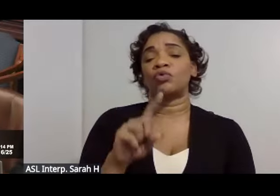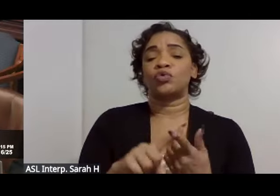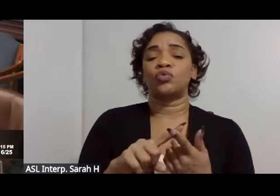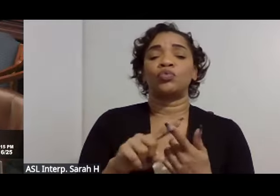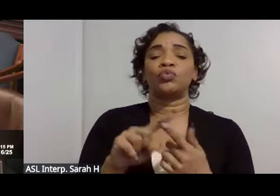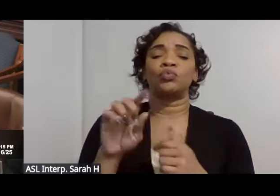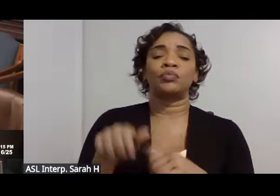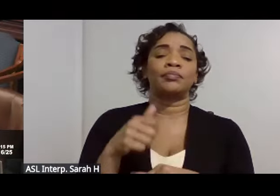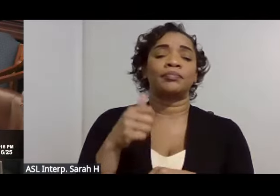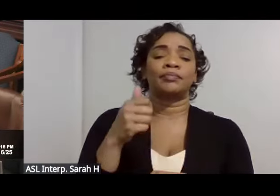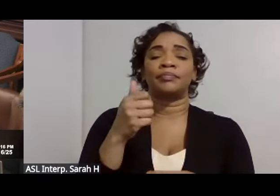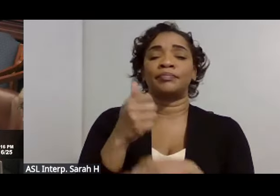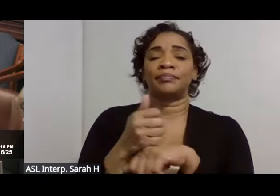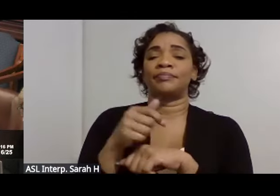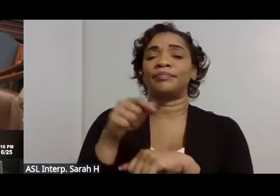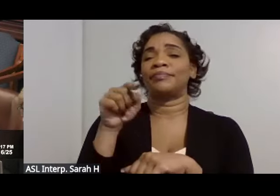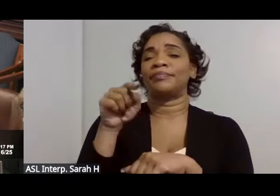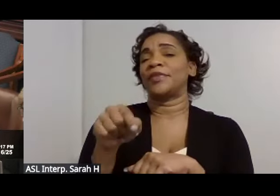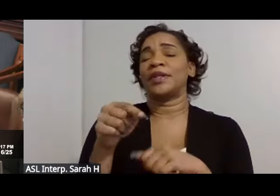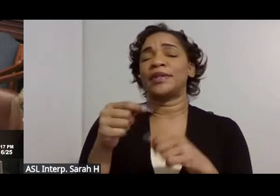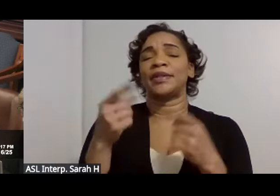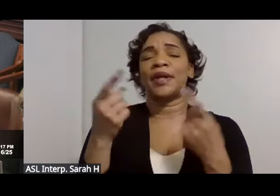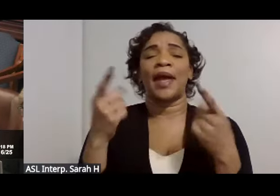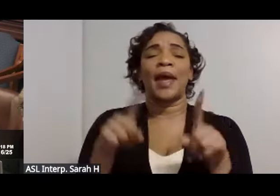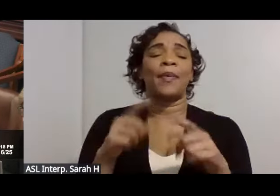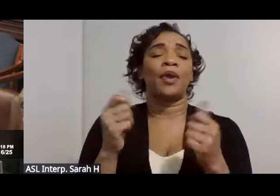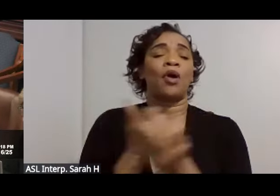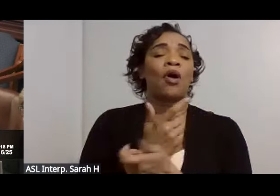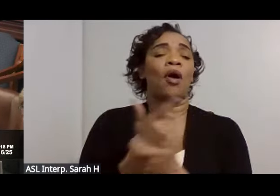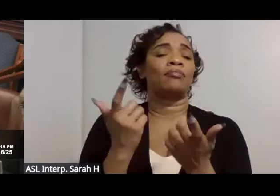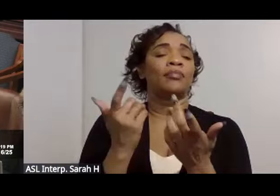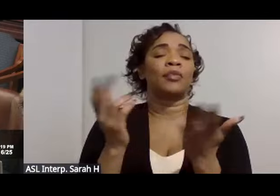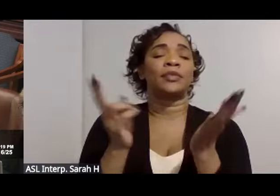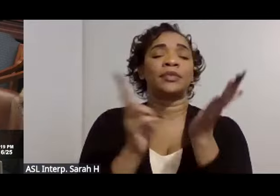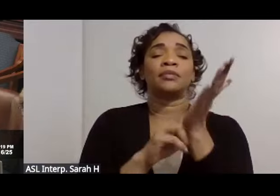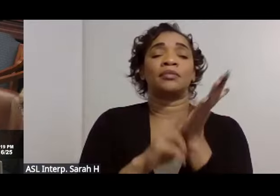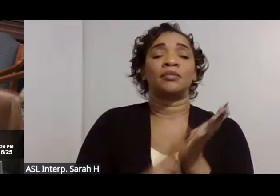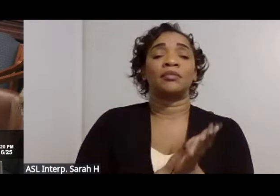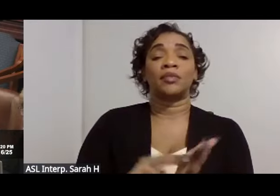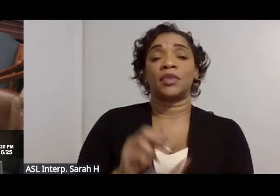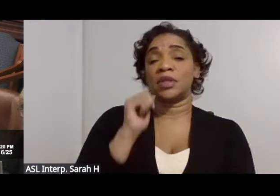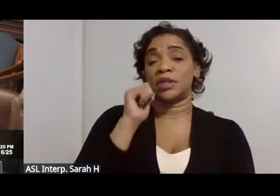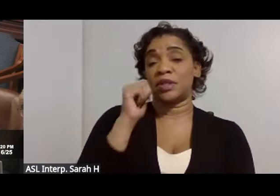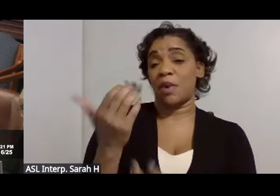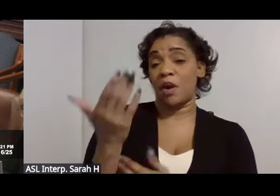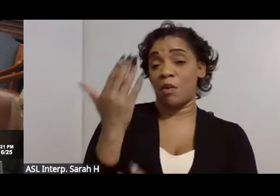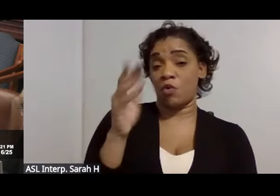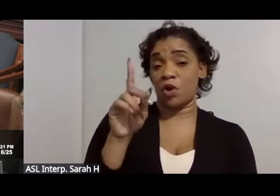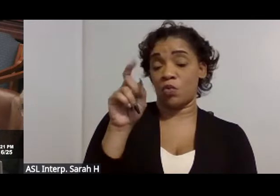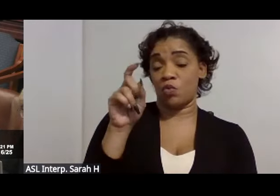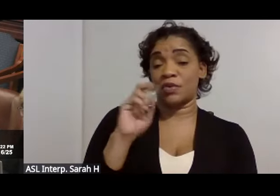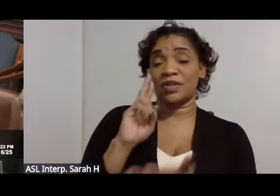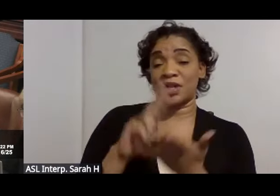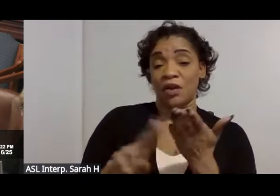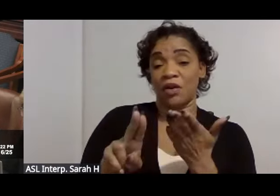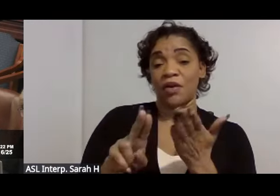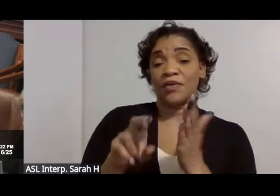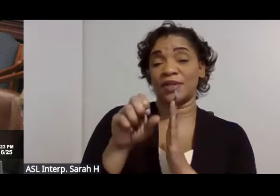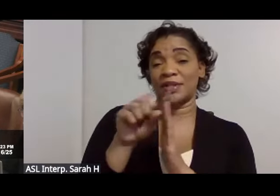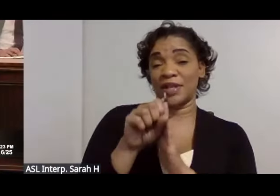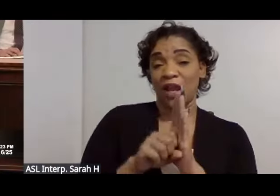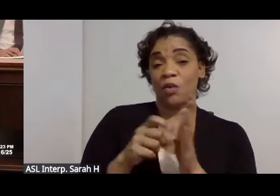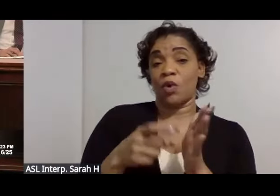tonight, tomorrow morning, would the Secretary of State be required to have two lists? No, no. I'm